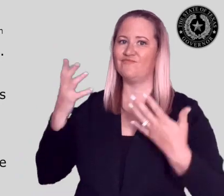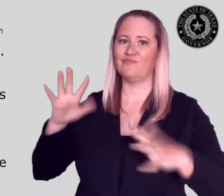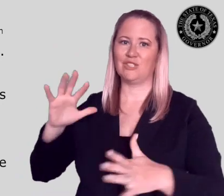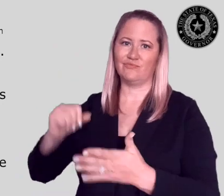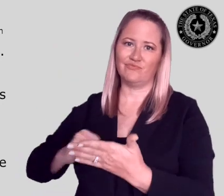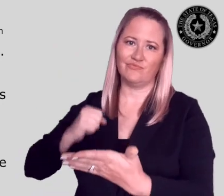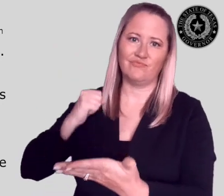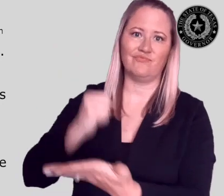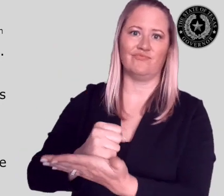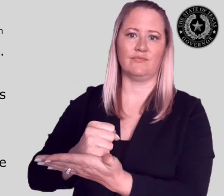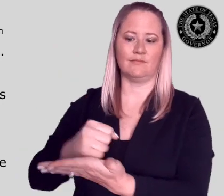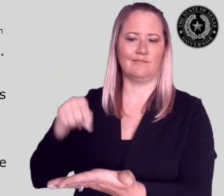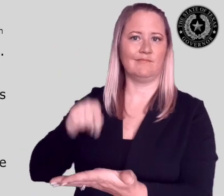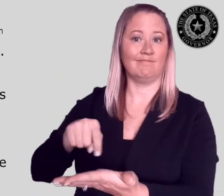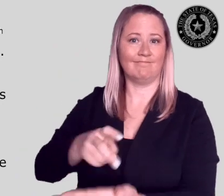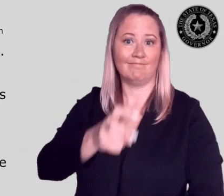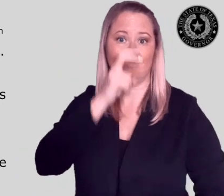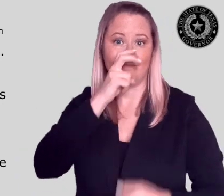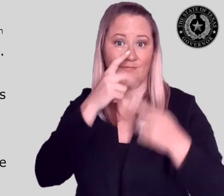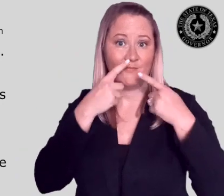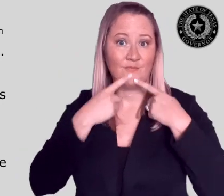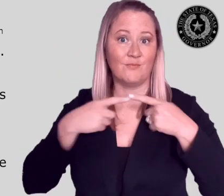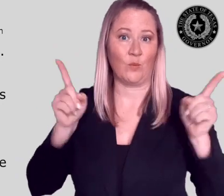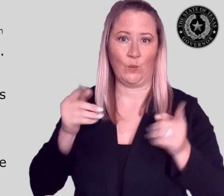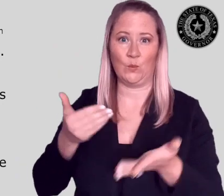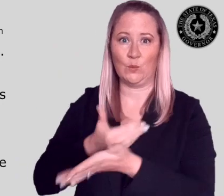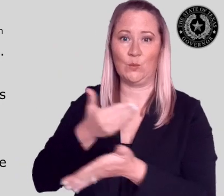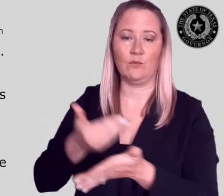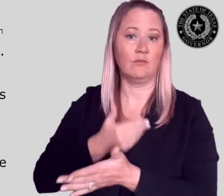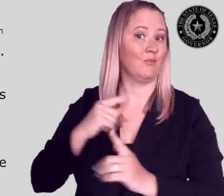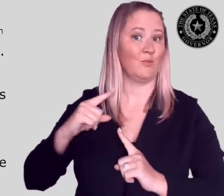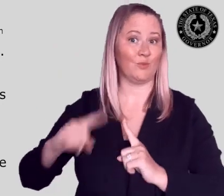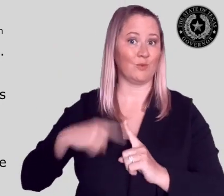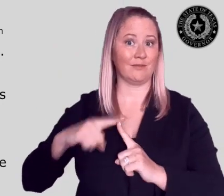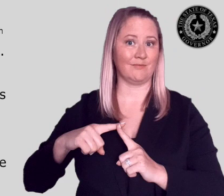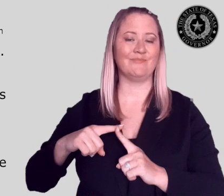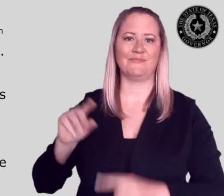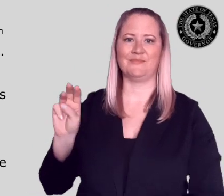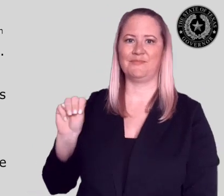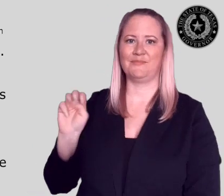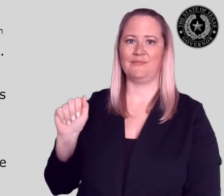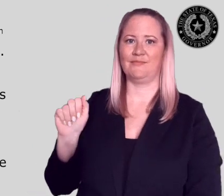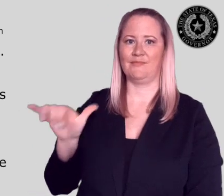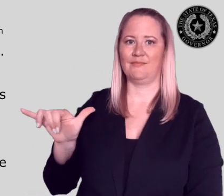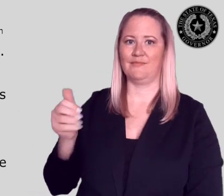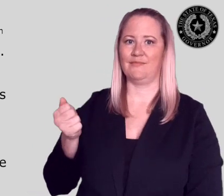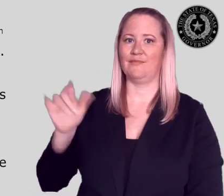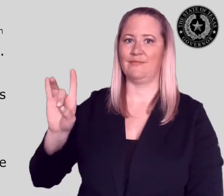Governor of Texas. Attested by Ruth R. Hughes, Secretary of State.